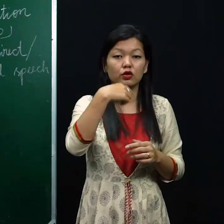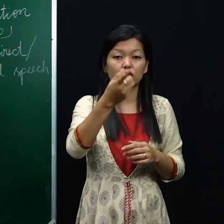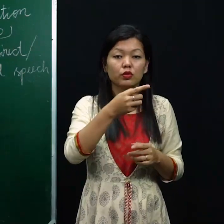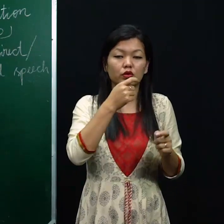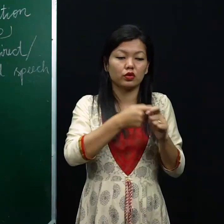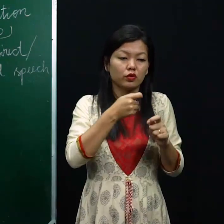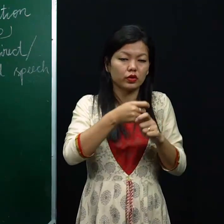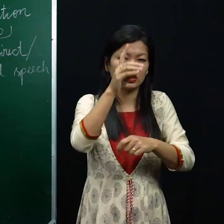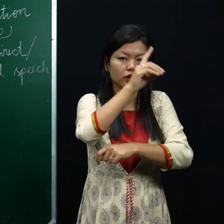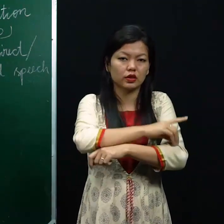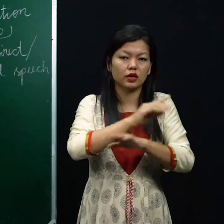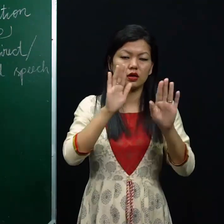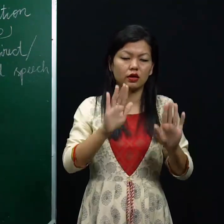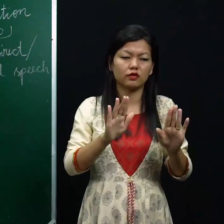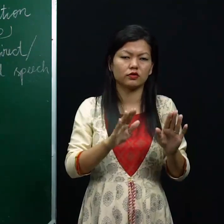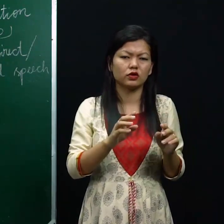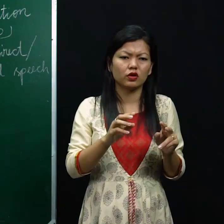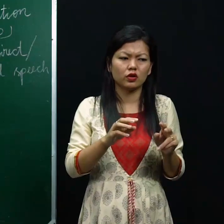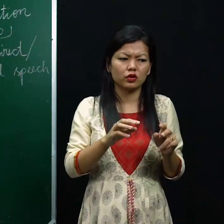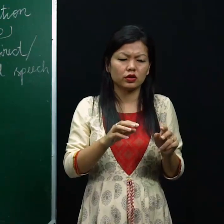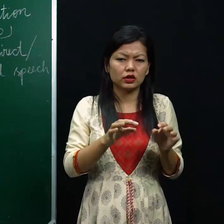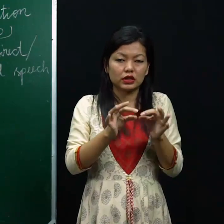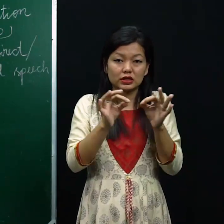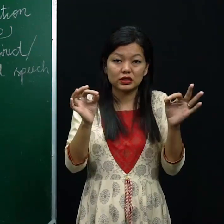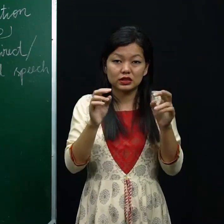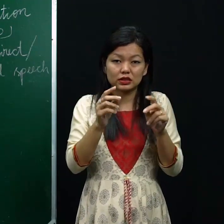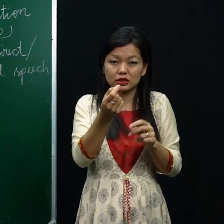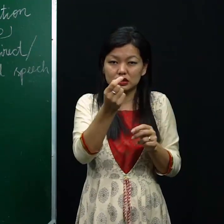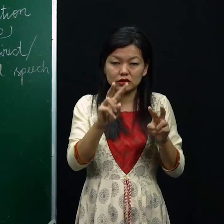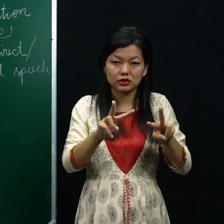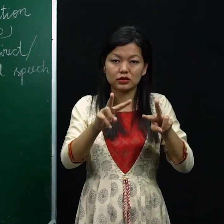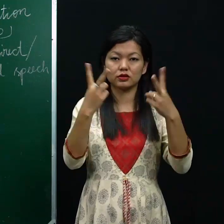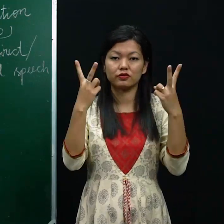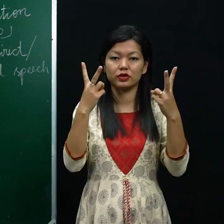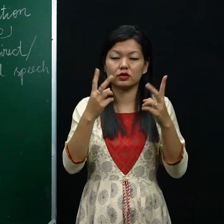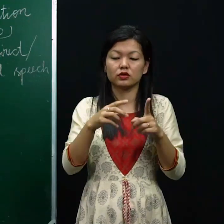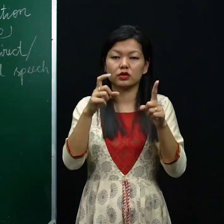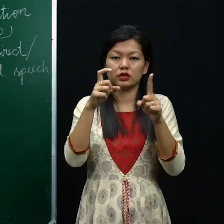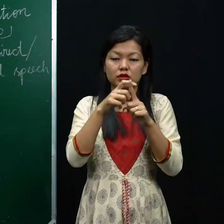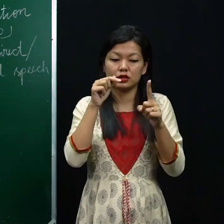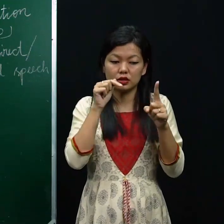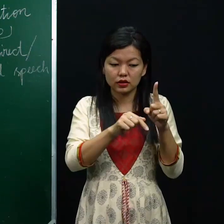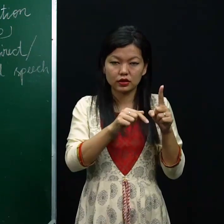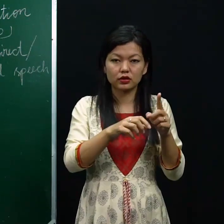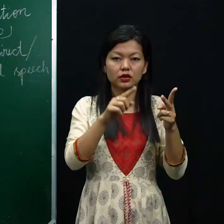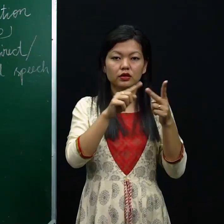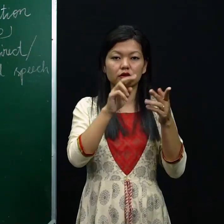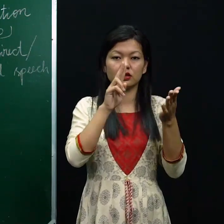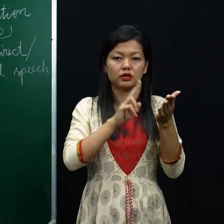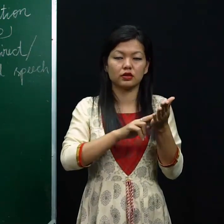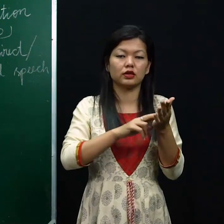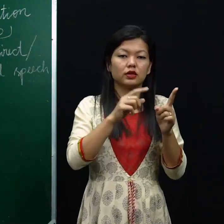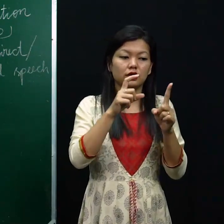be learning step by step. And once you get to know all the details on this, I bet it's going to be very, very easy for